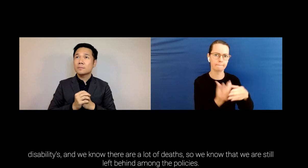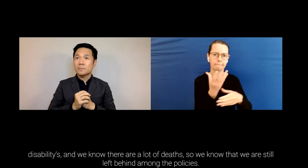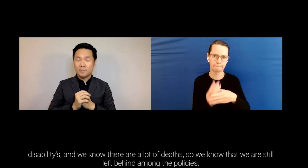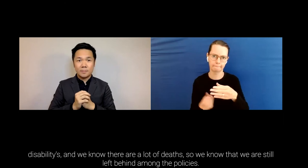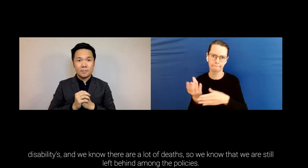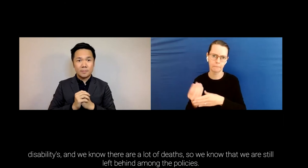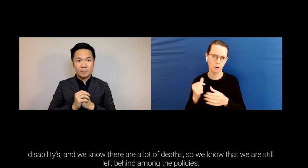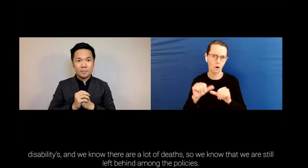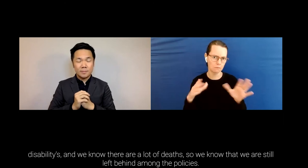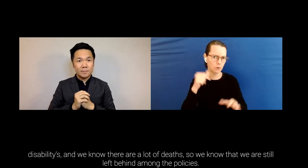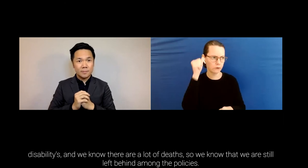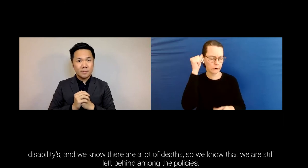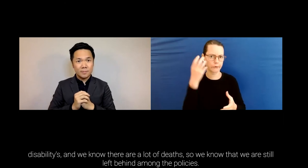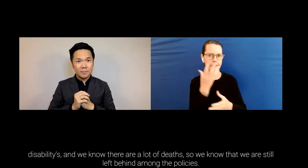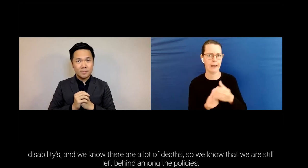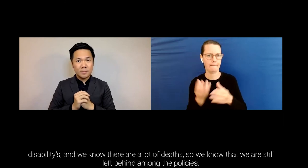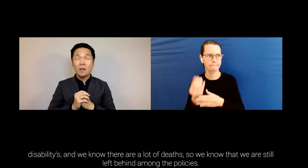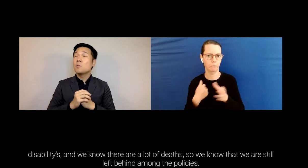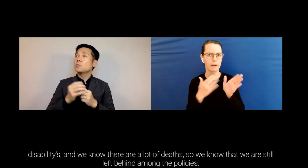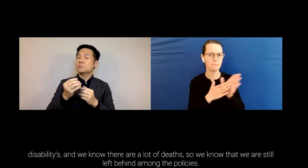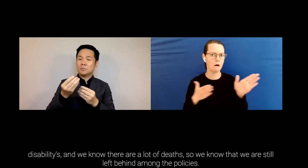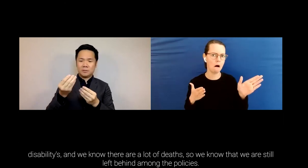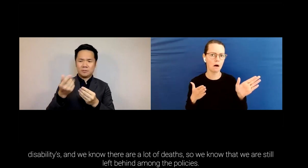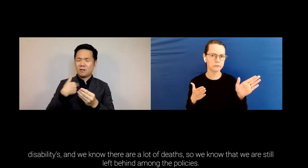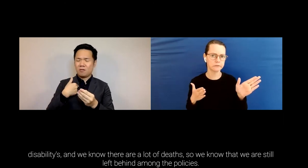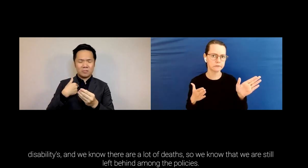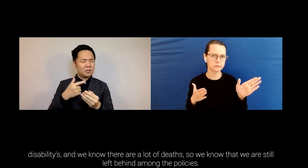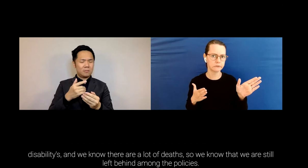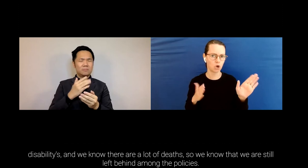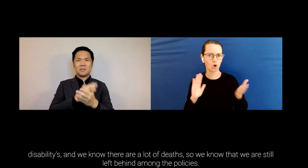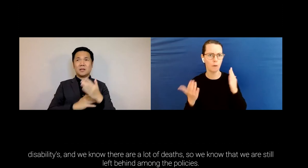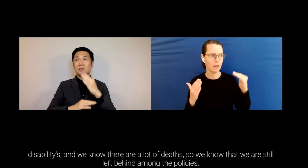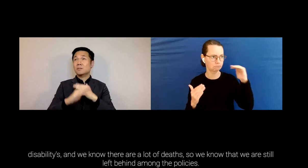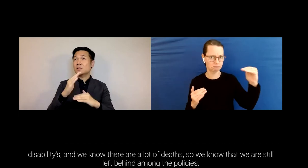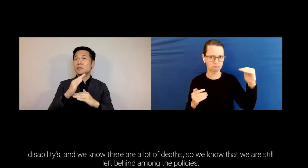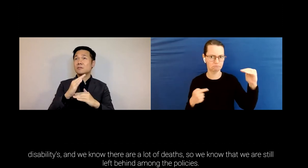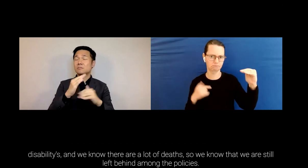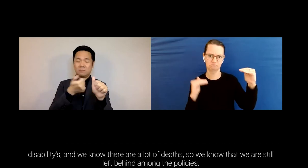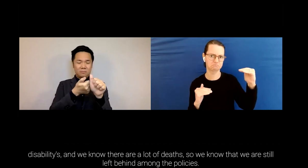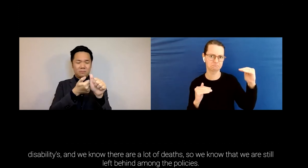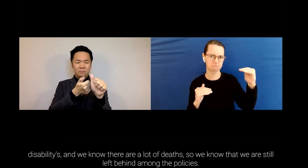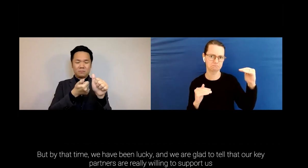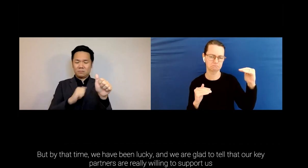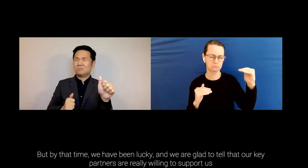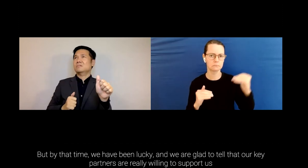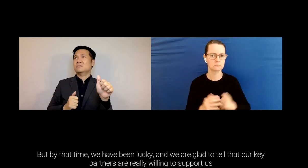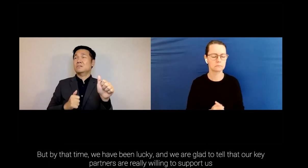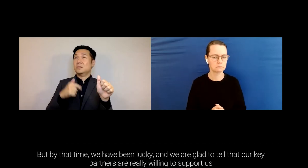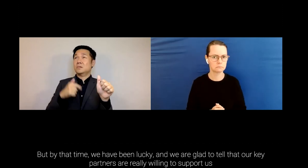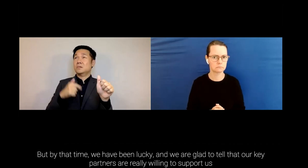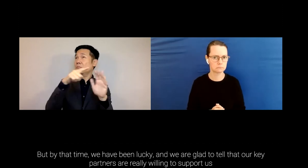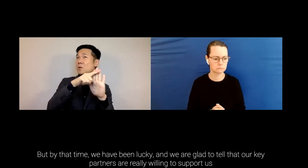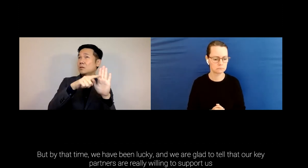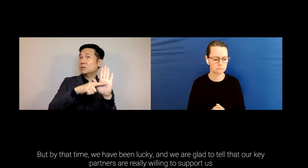we still know that we are left behind among the policies. By